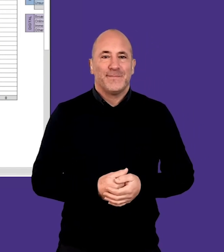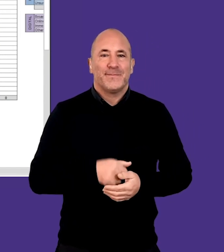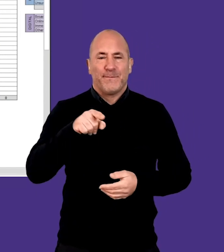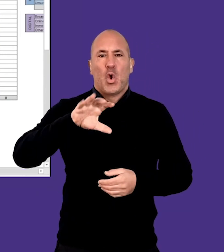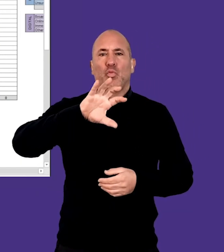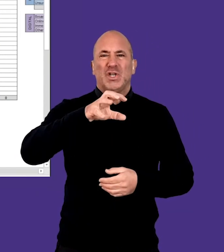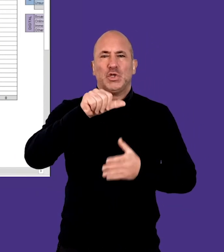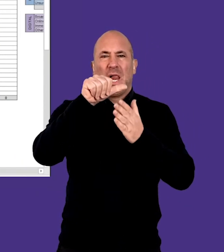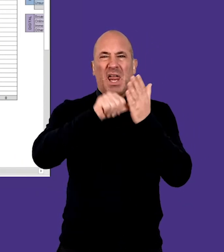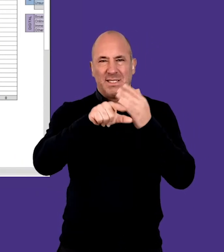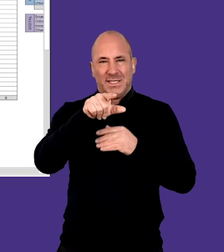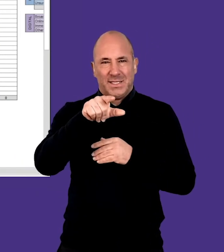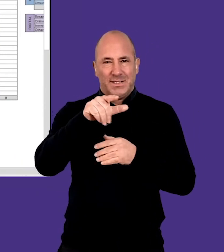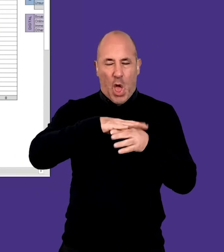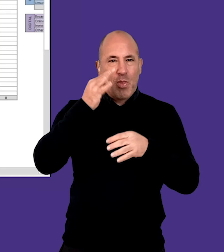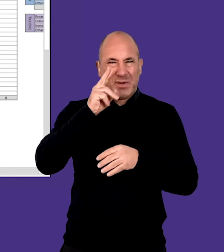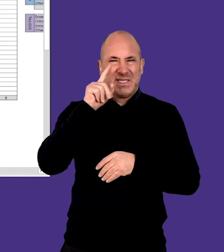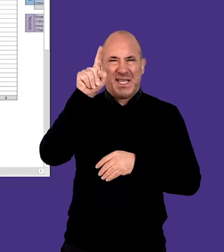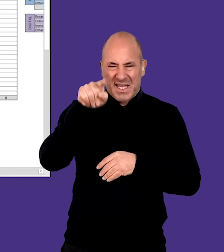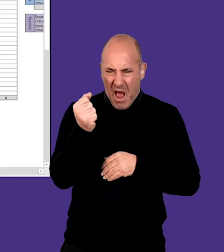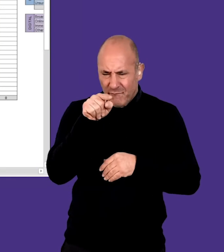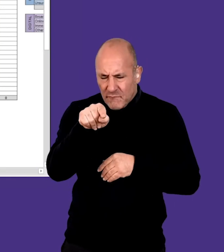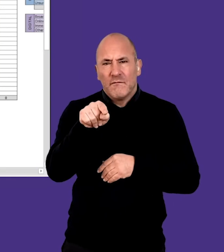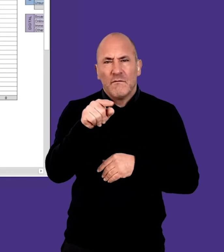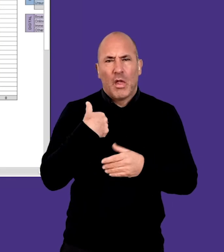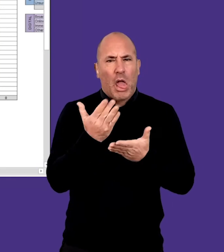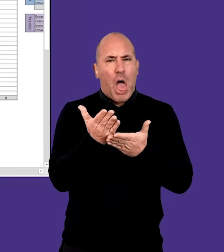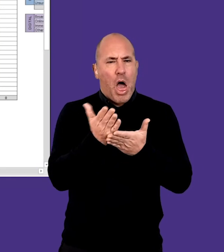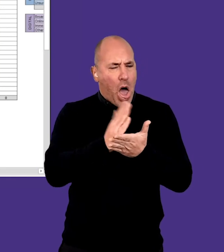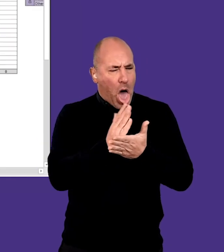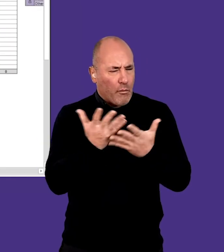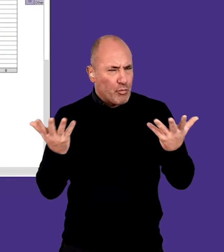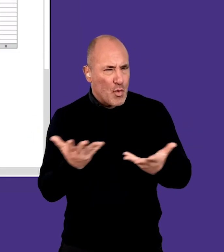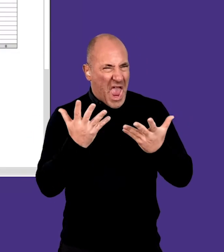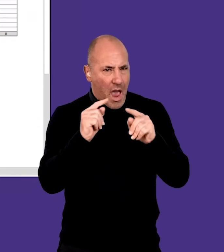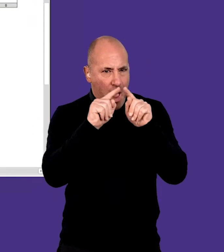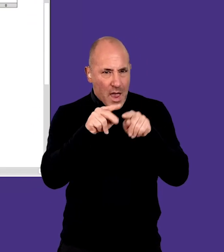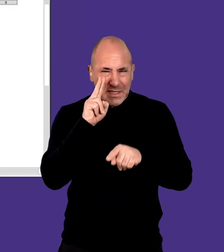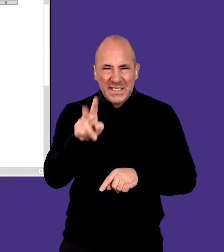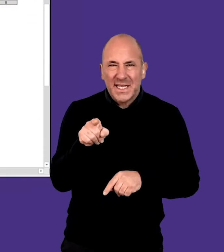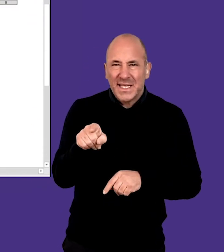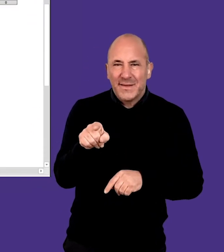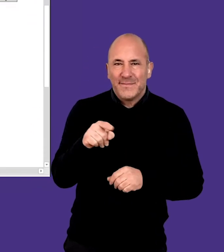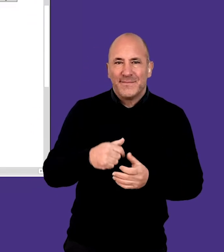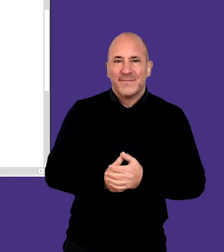You'll see that under the regional list of local authorities, there's also an unsure where yet